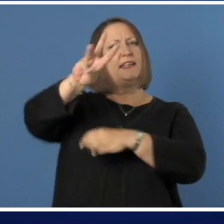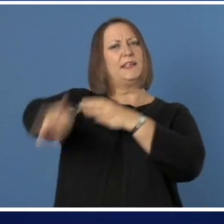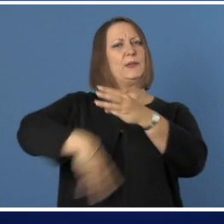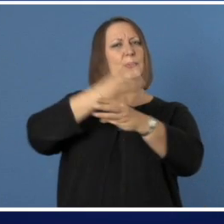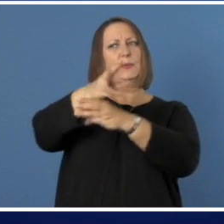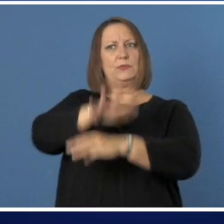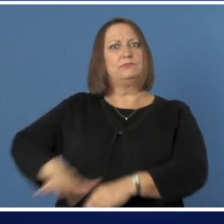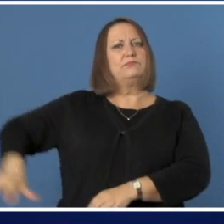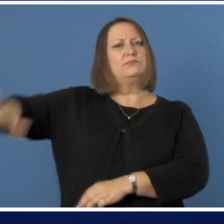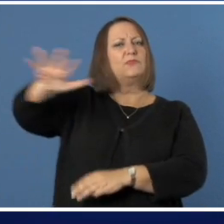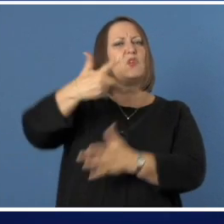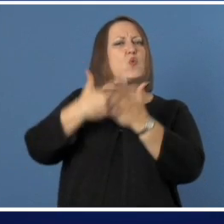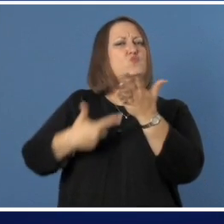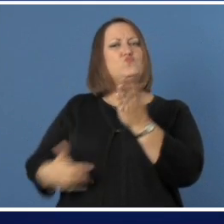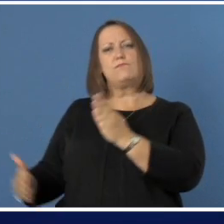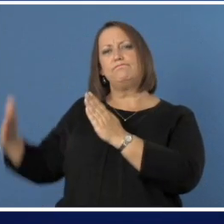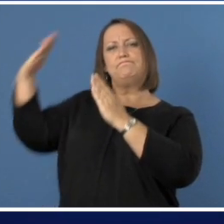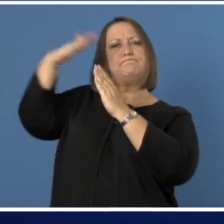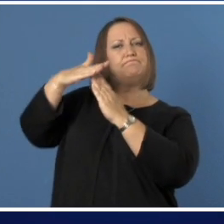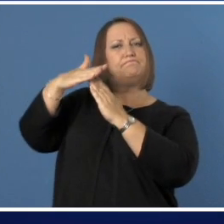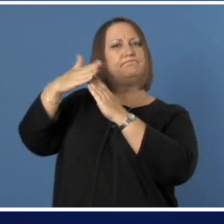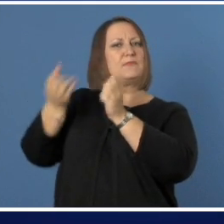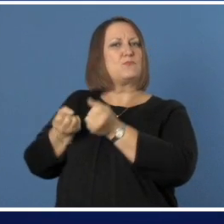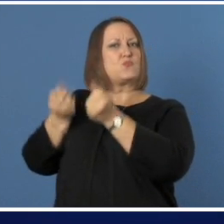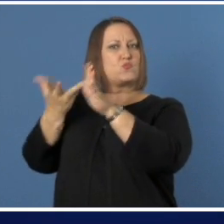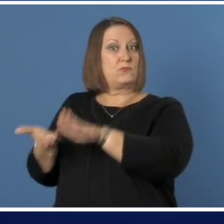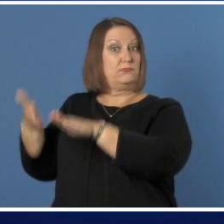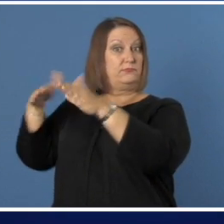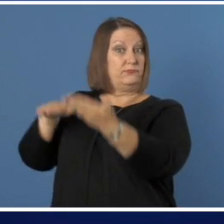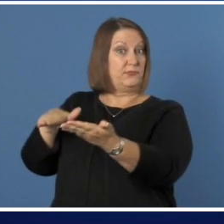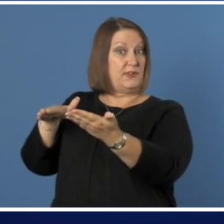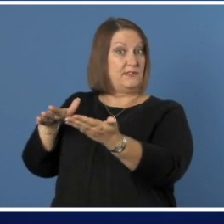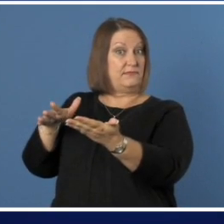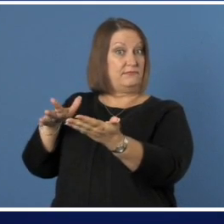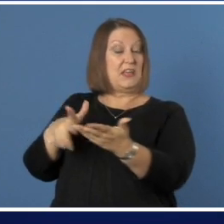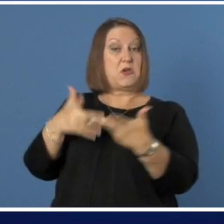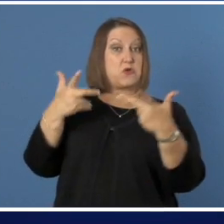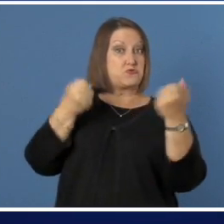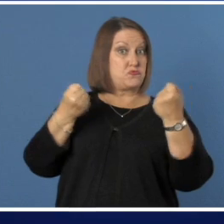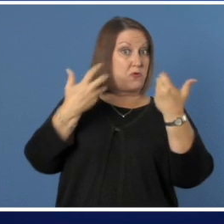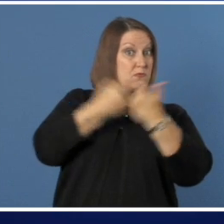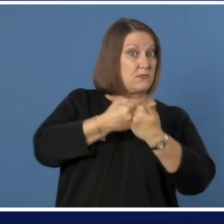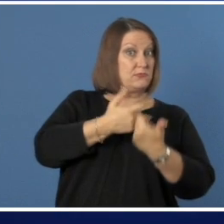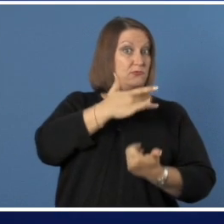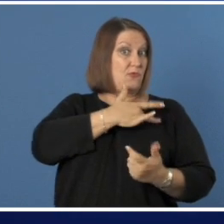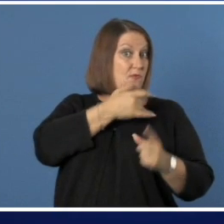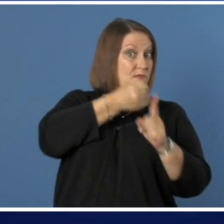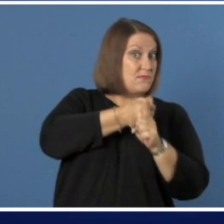Infectious diseases kill more people worldwide than any other single cause.